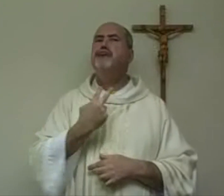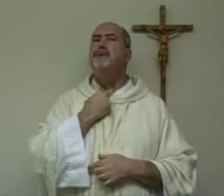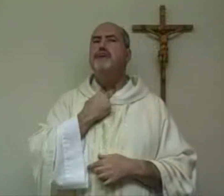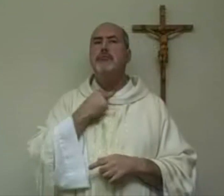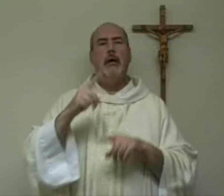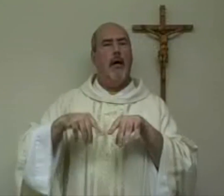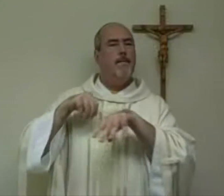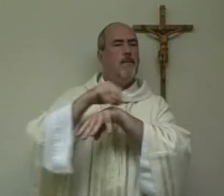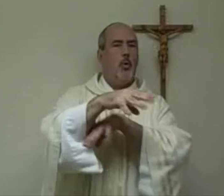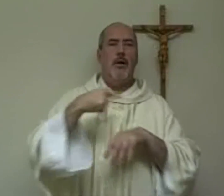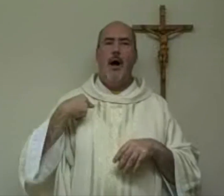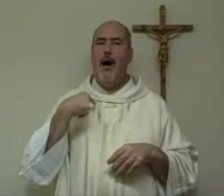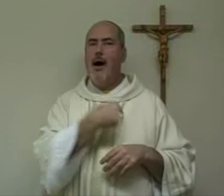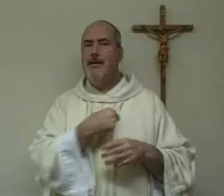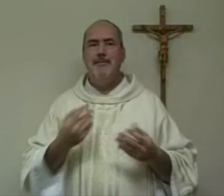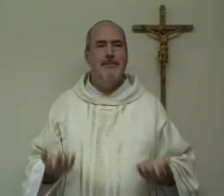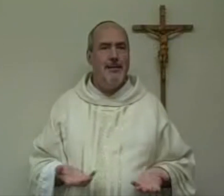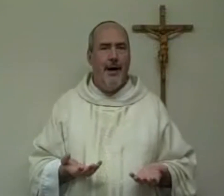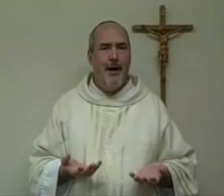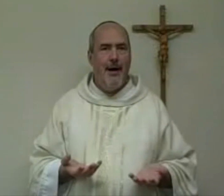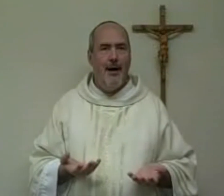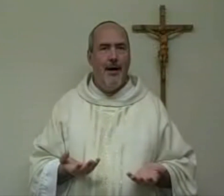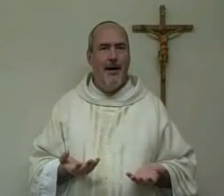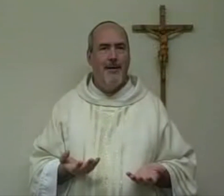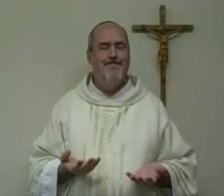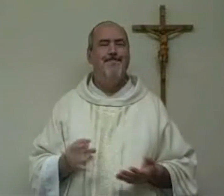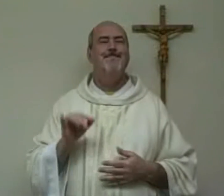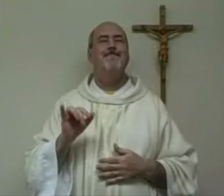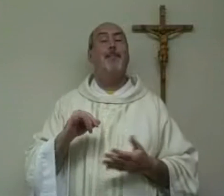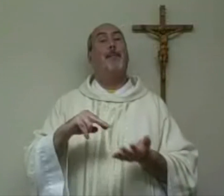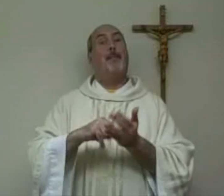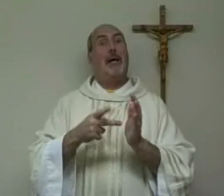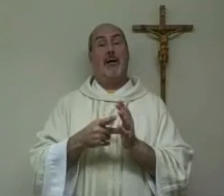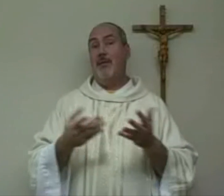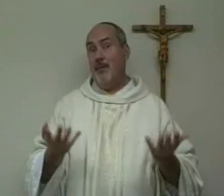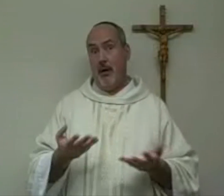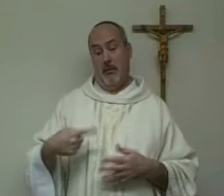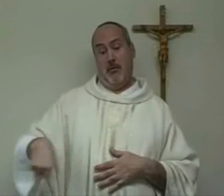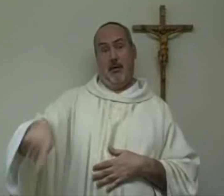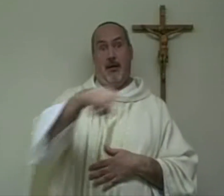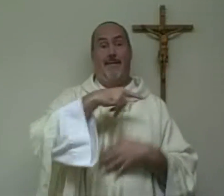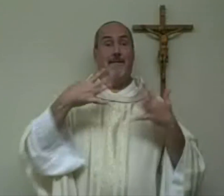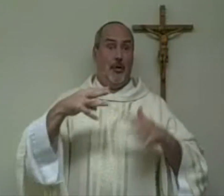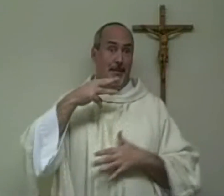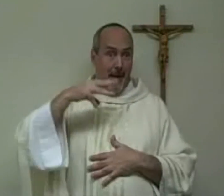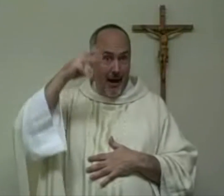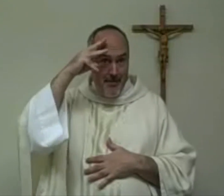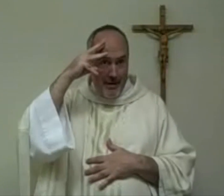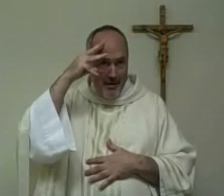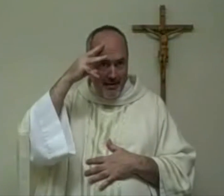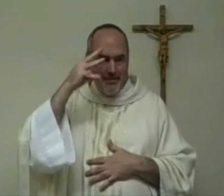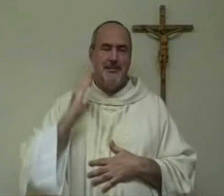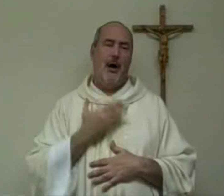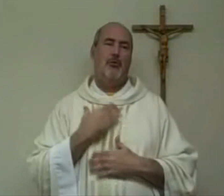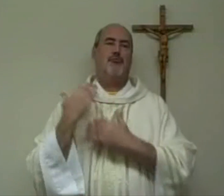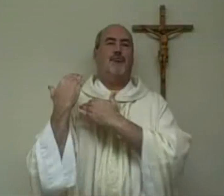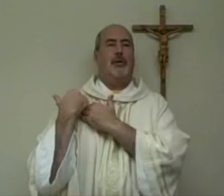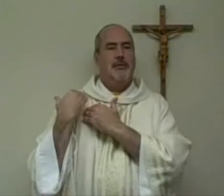If we aren't baptized, we might resist God and he might not be able to influence our lives.